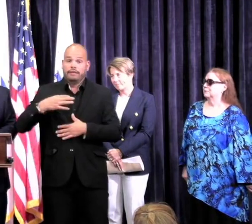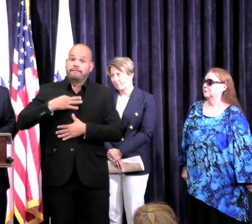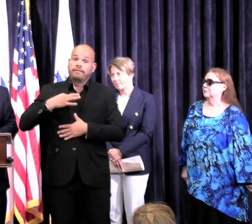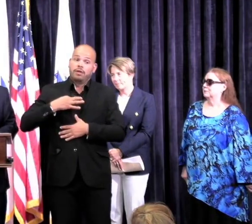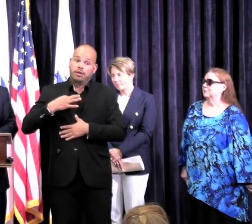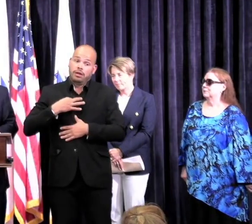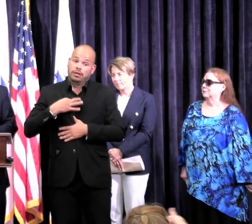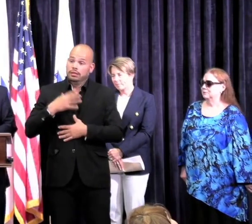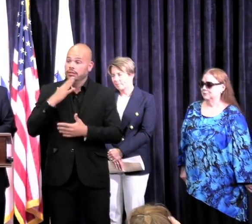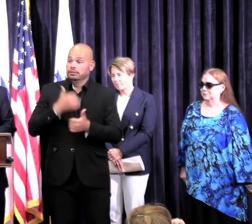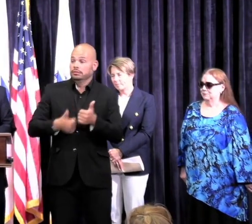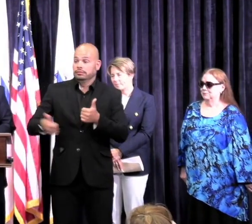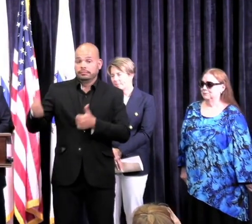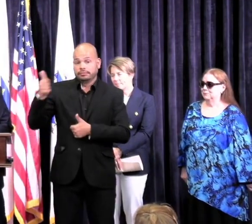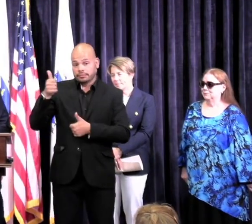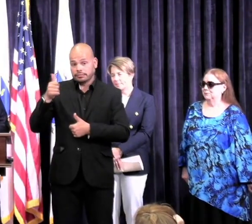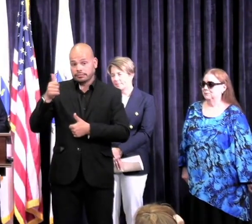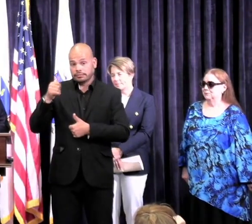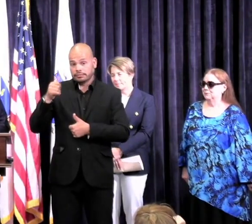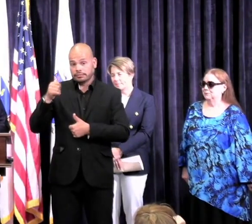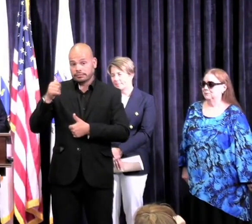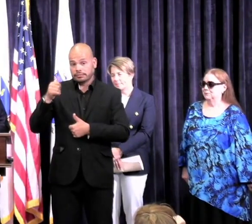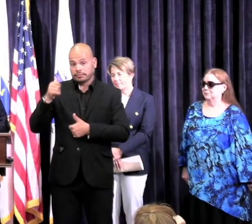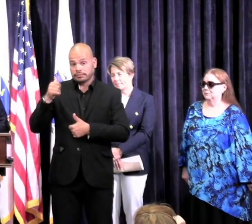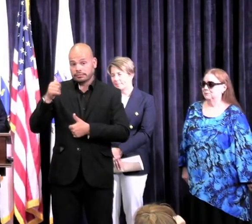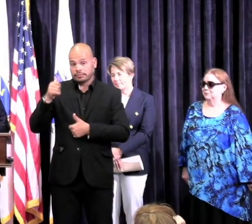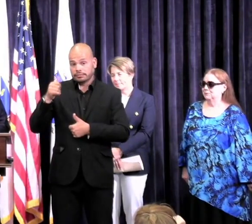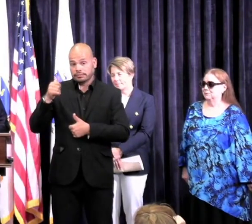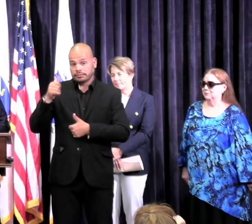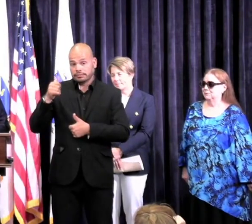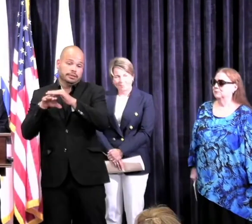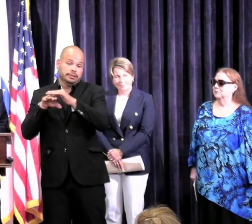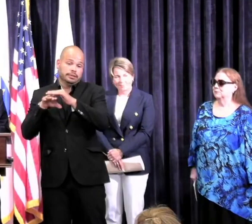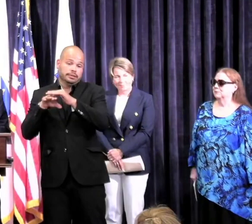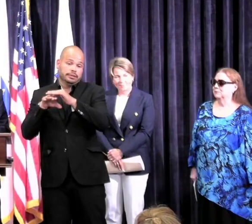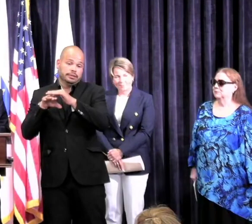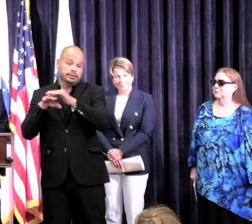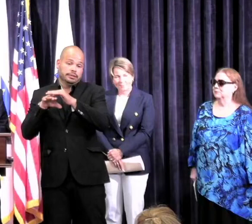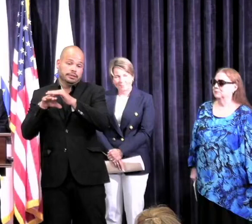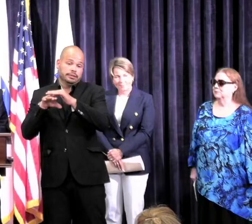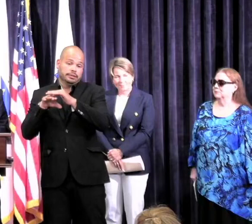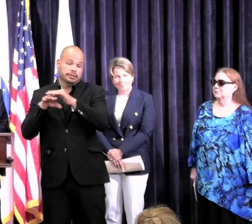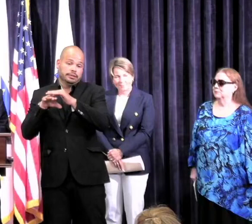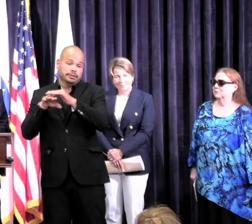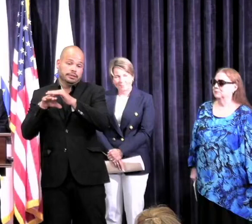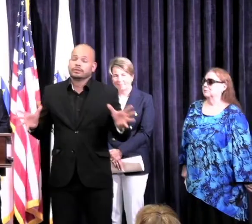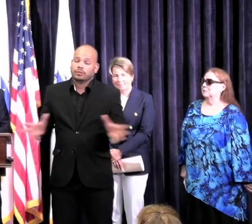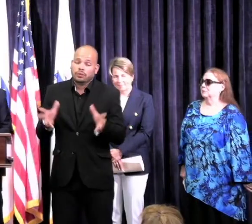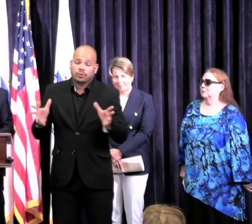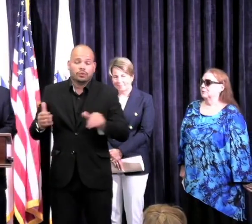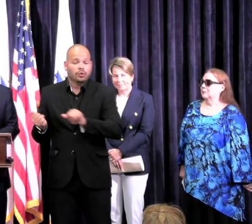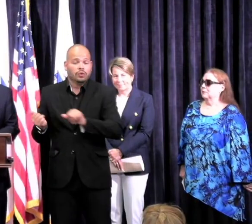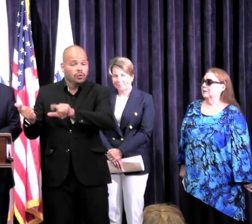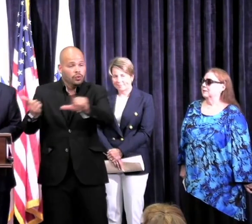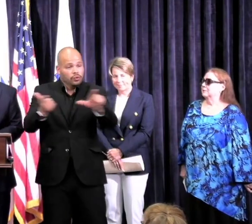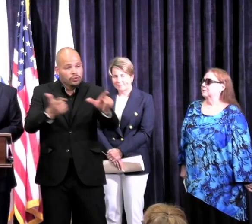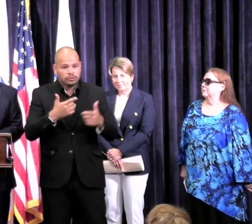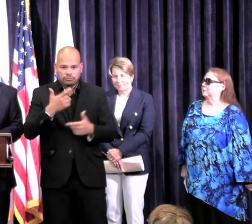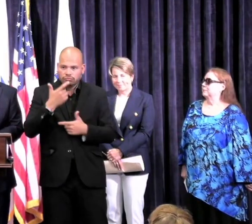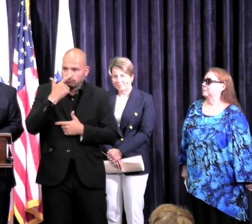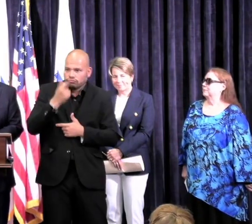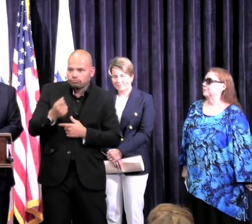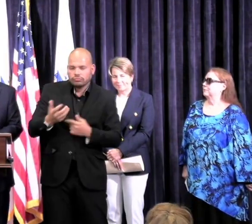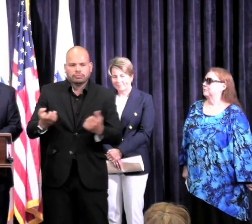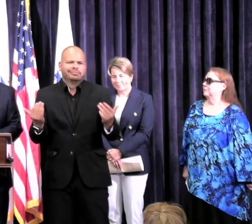accessibility officer position online and I encourage all interested candidates to apply this position will lead